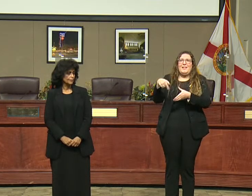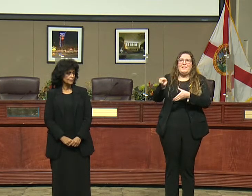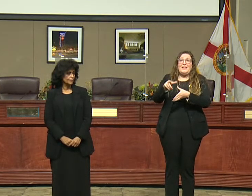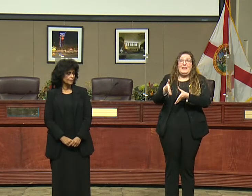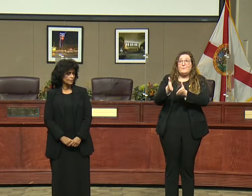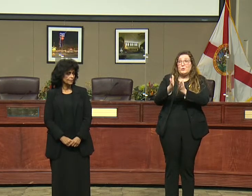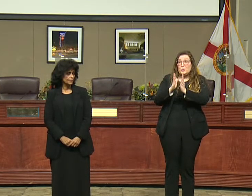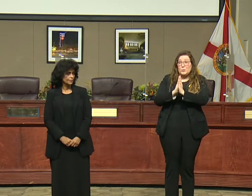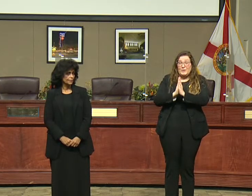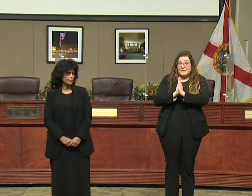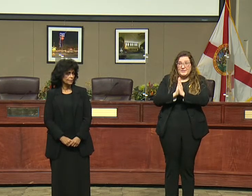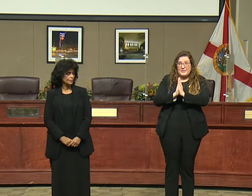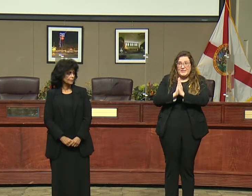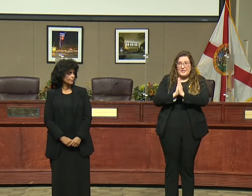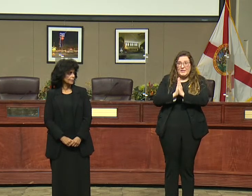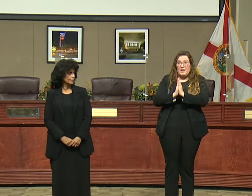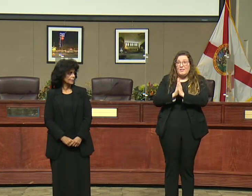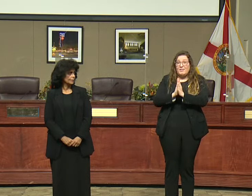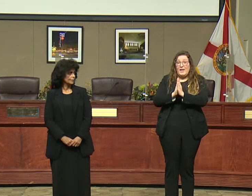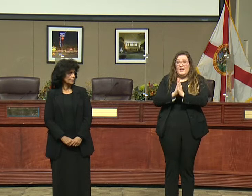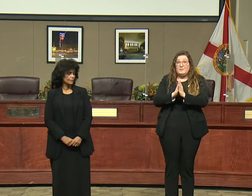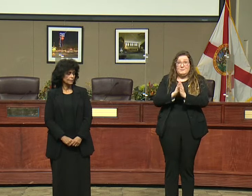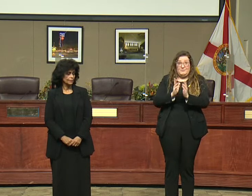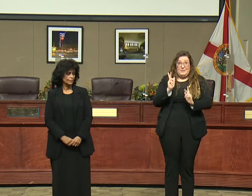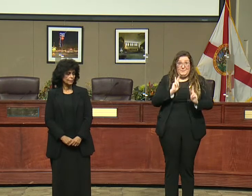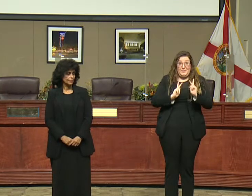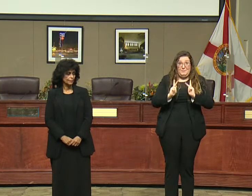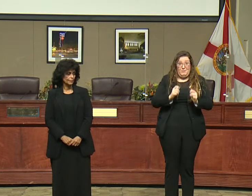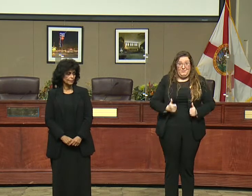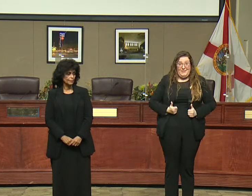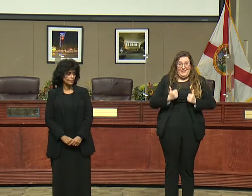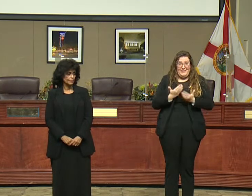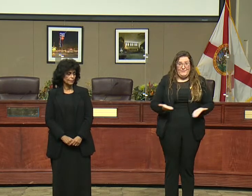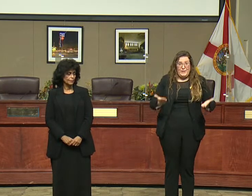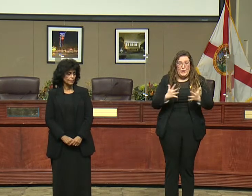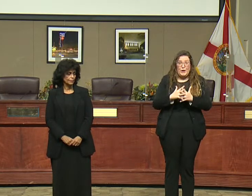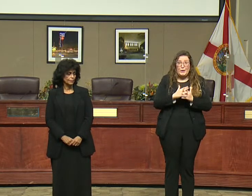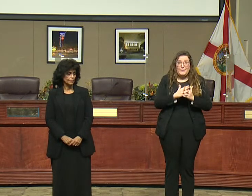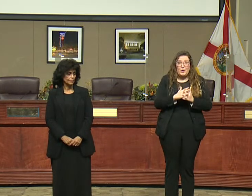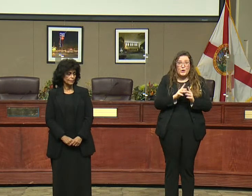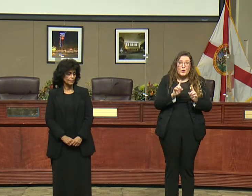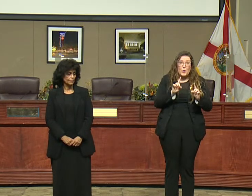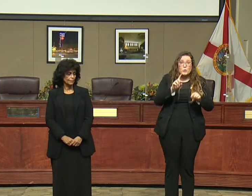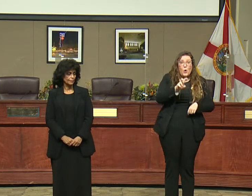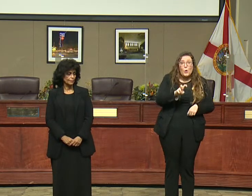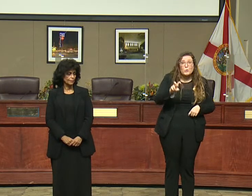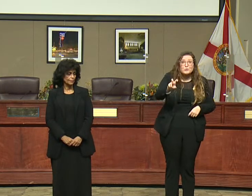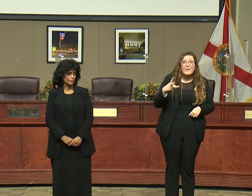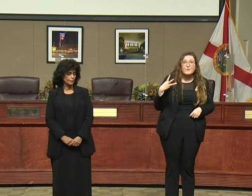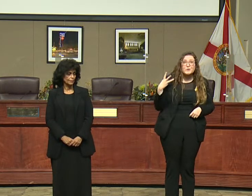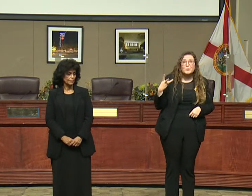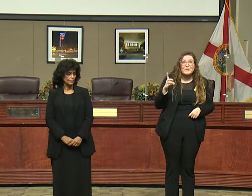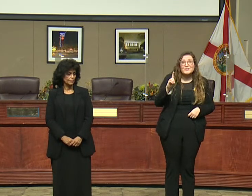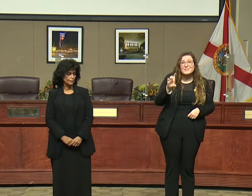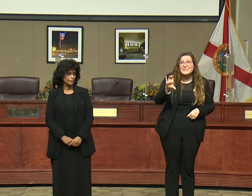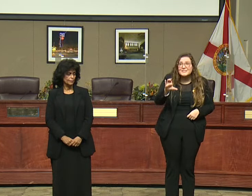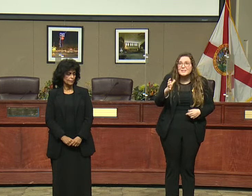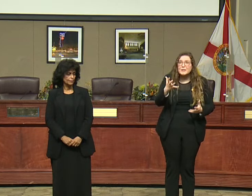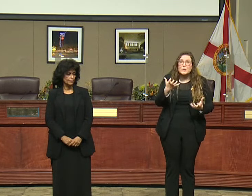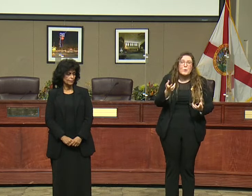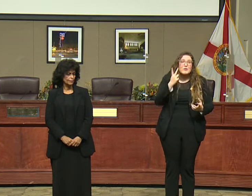citizens not travel to Washington, D.C. To participate in the